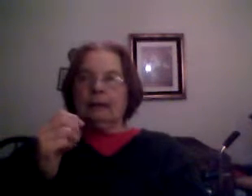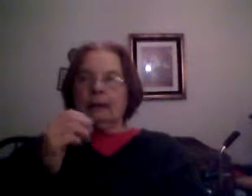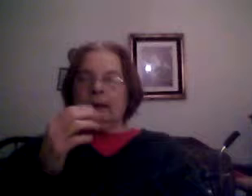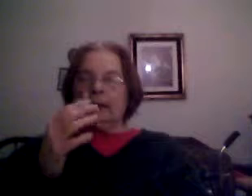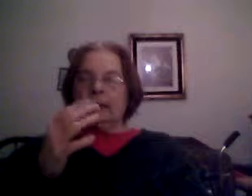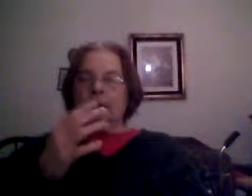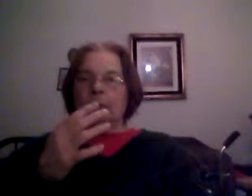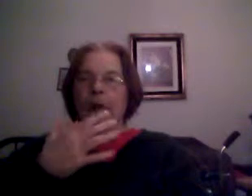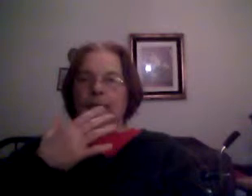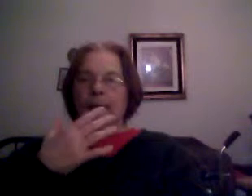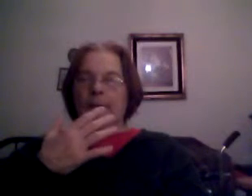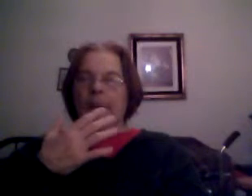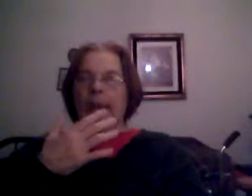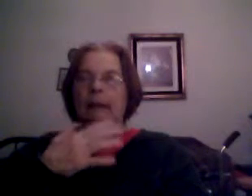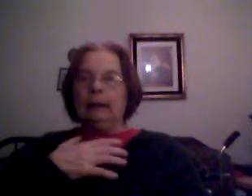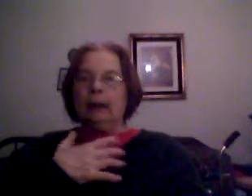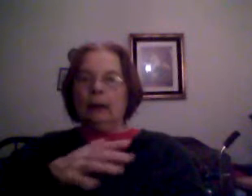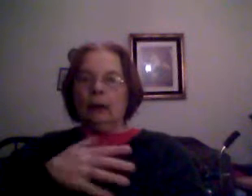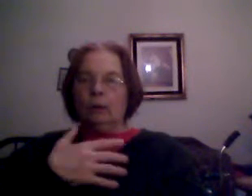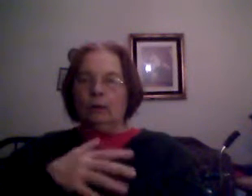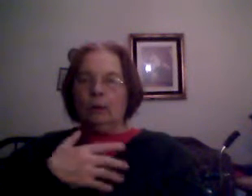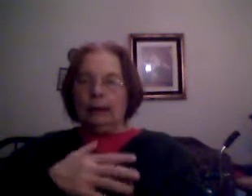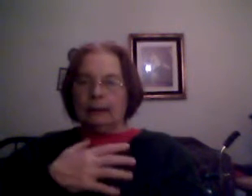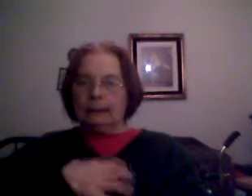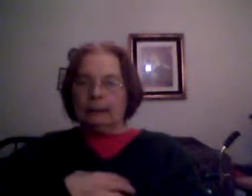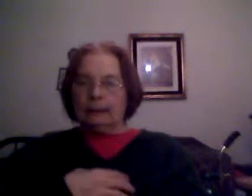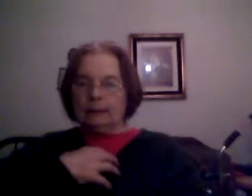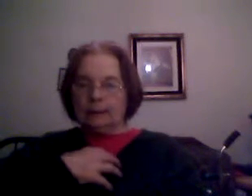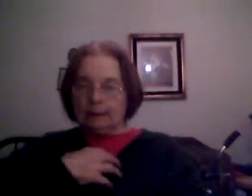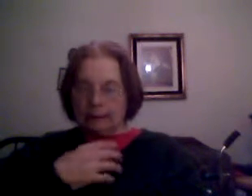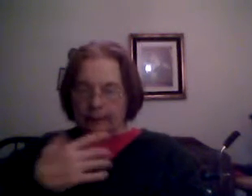the color would probably be white.